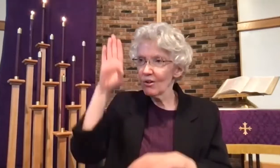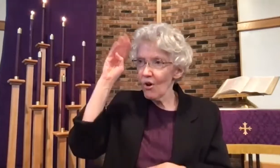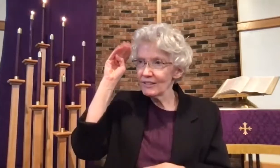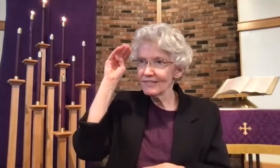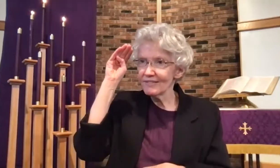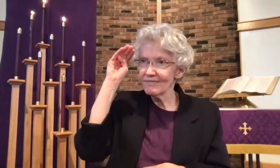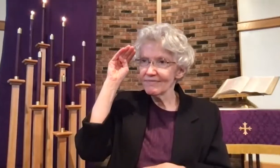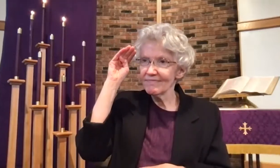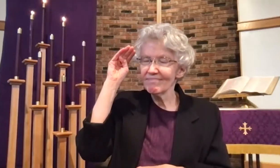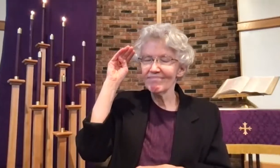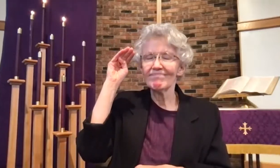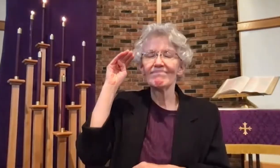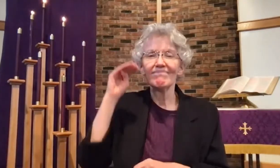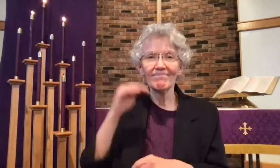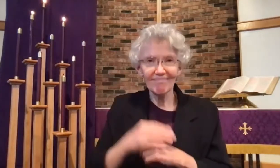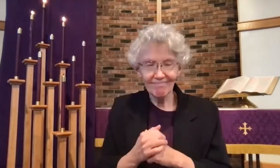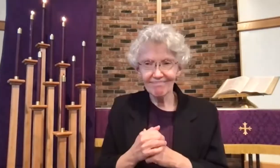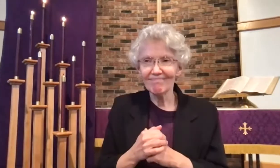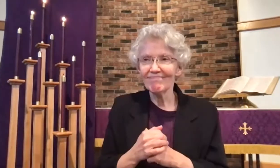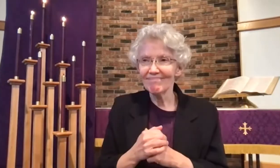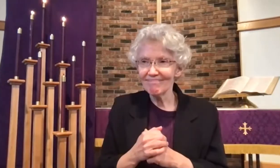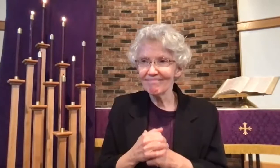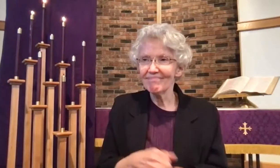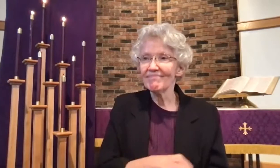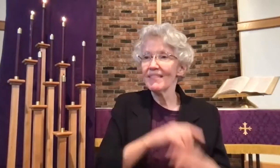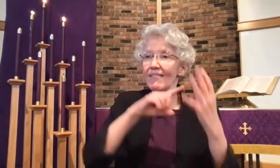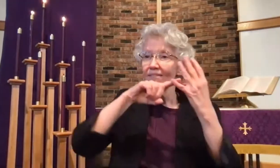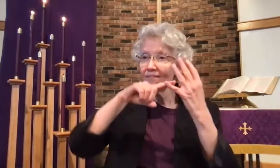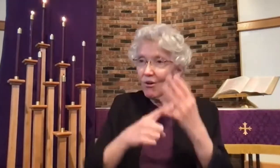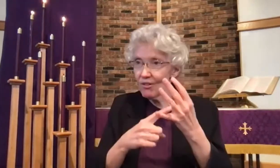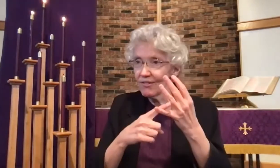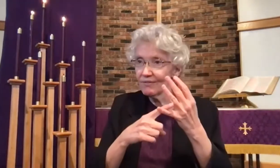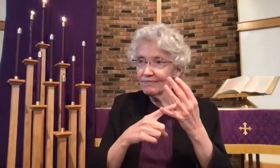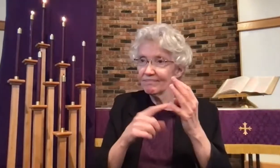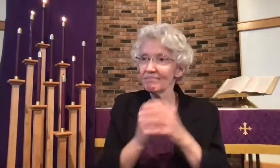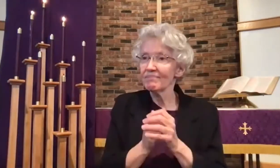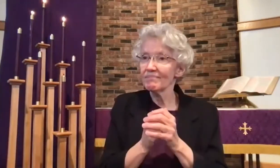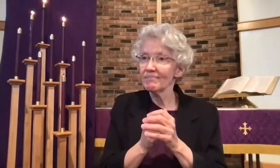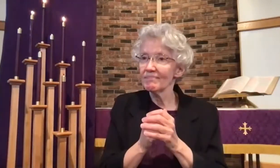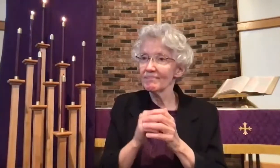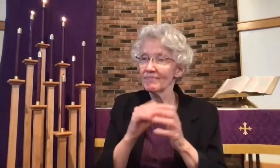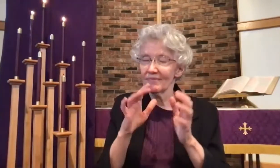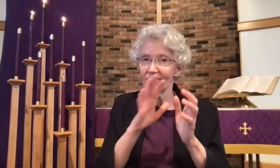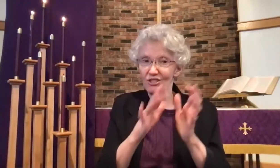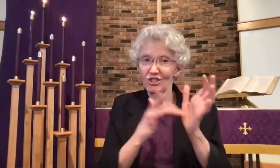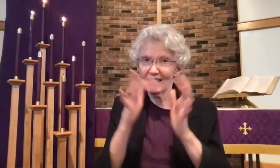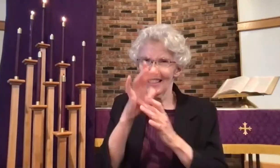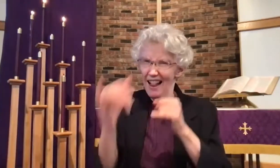and he did so humbly and not on a horse of pomp and circumstance.